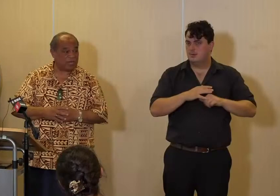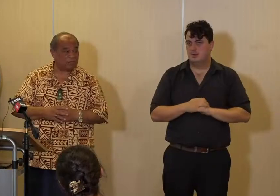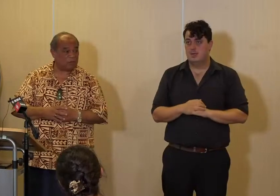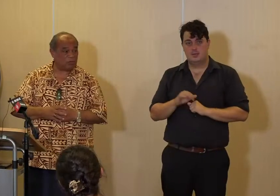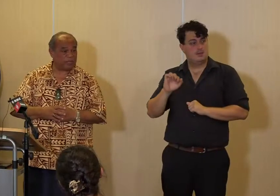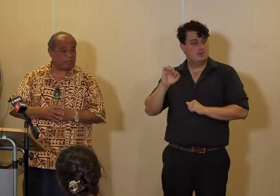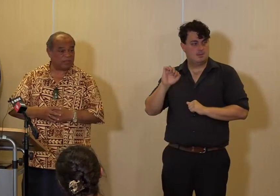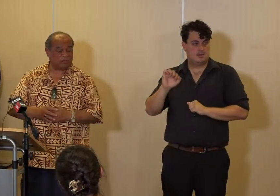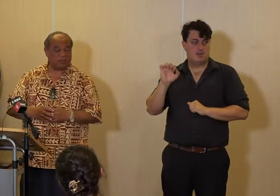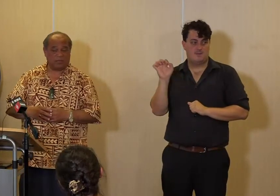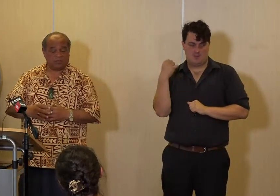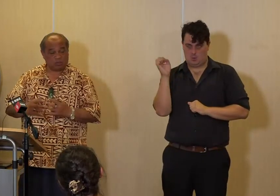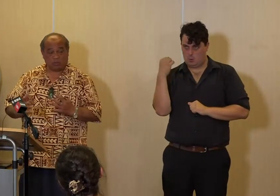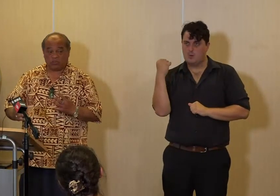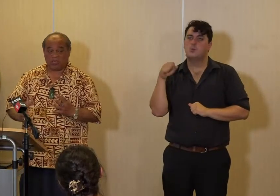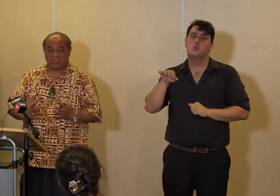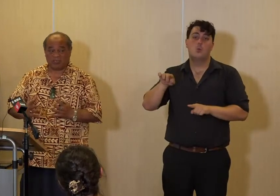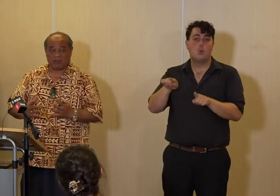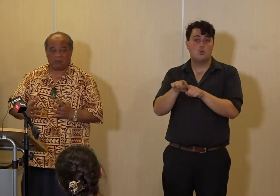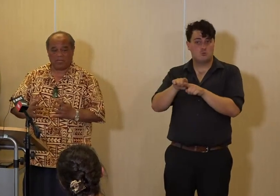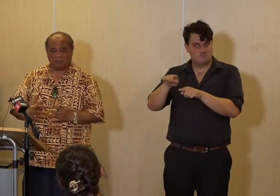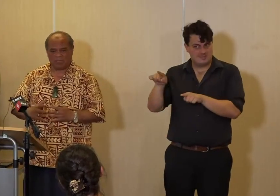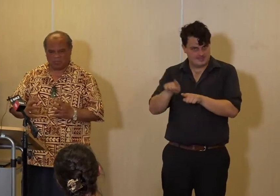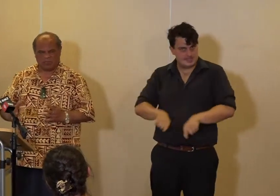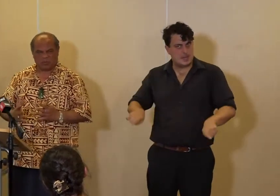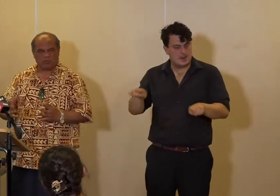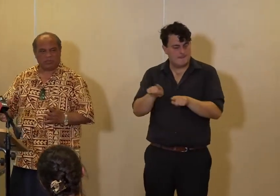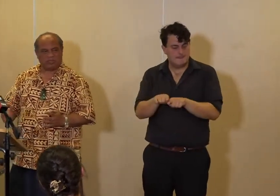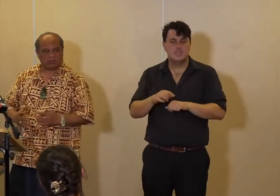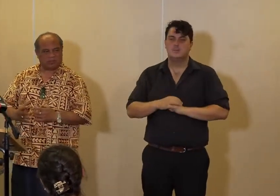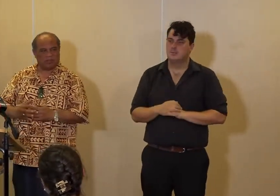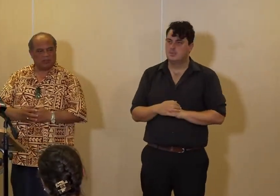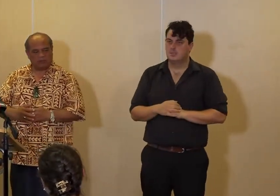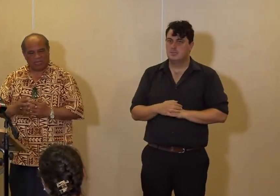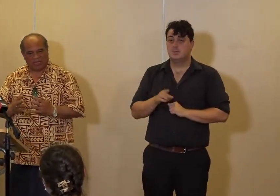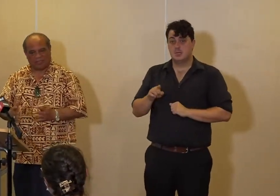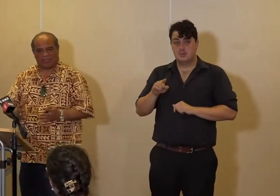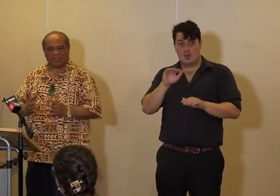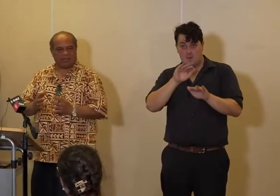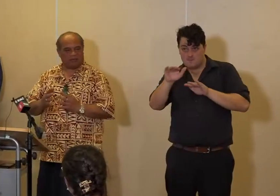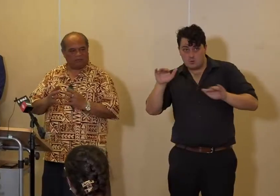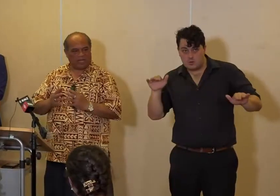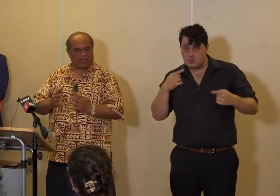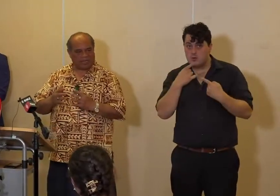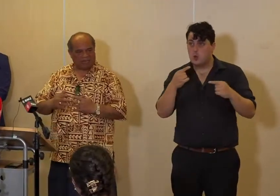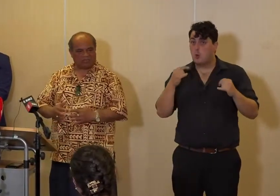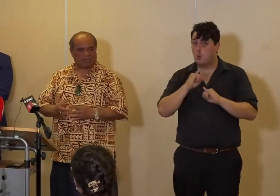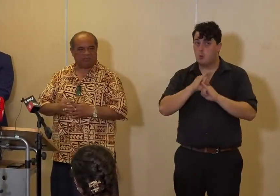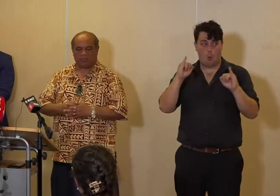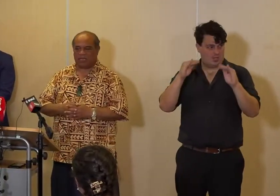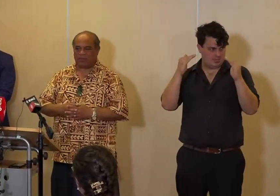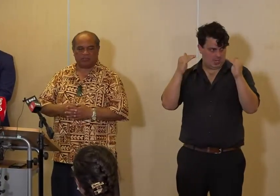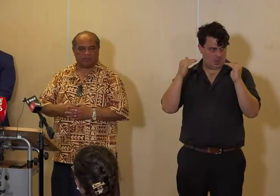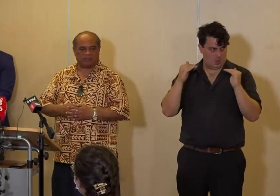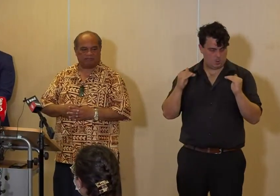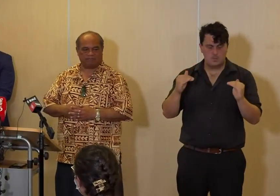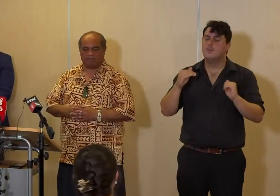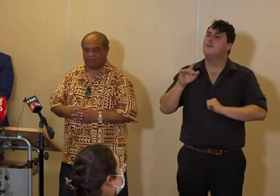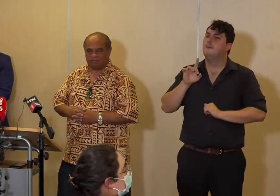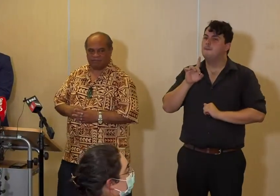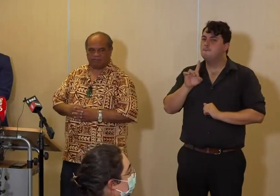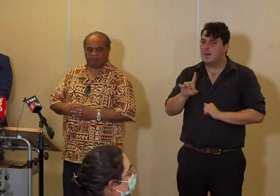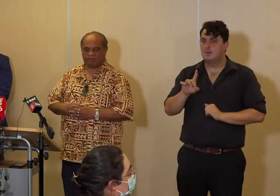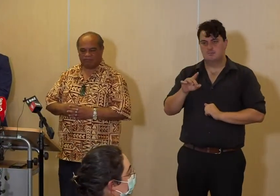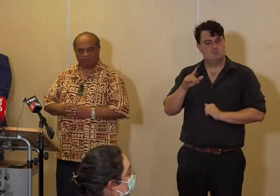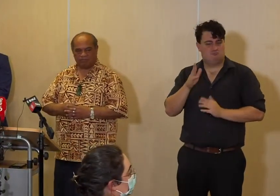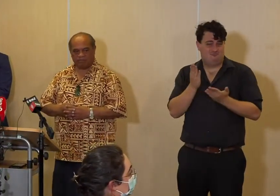for tsunami warning. So it's good signs so far, but it's just too early to really assess how far and how deep the damage is. And just on